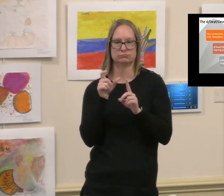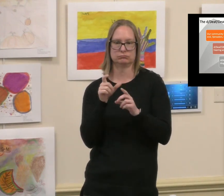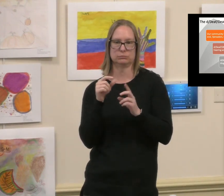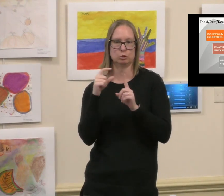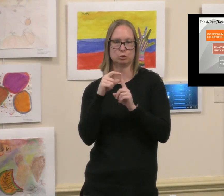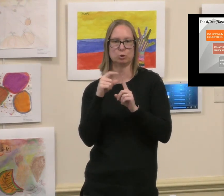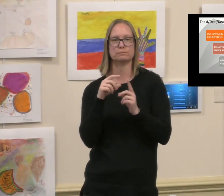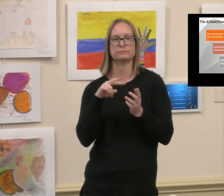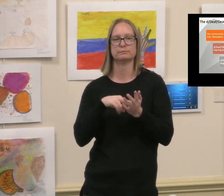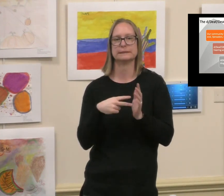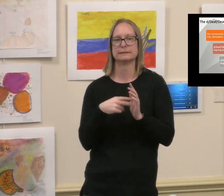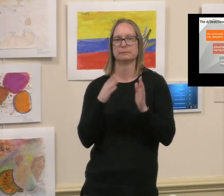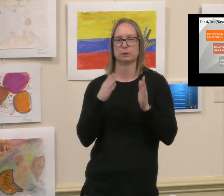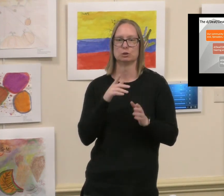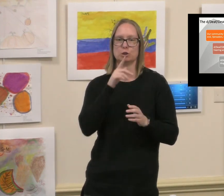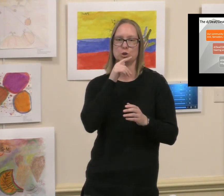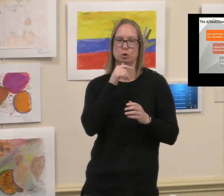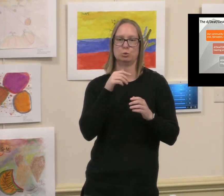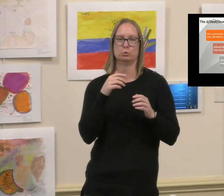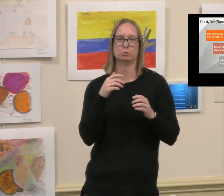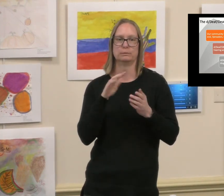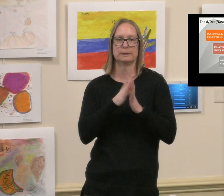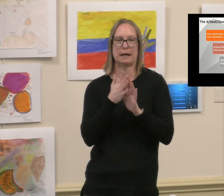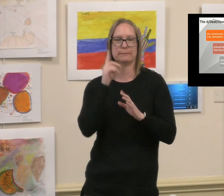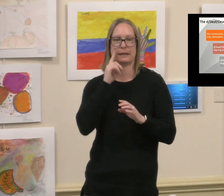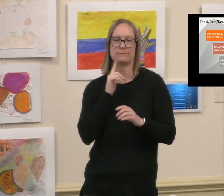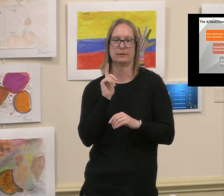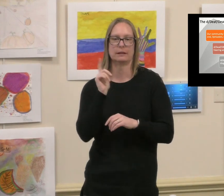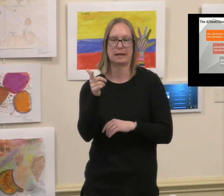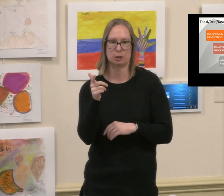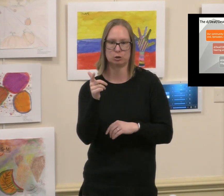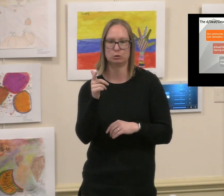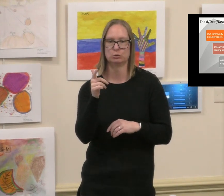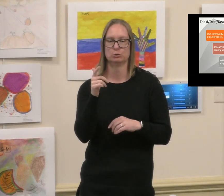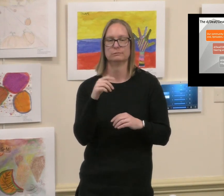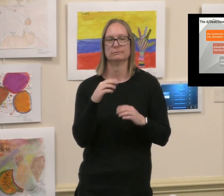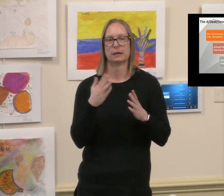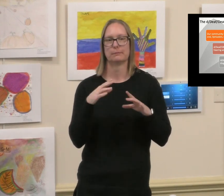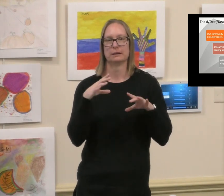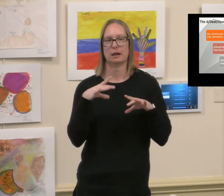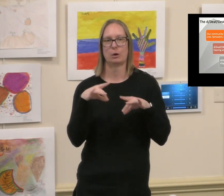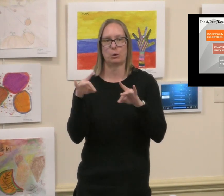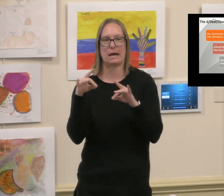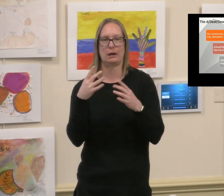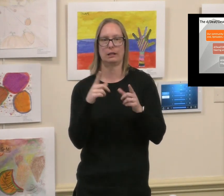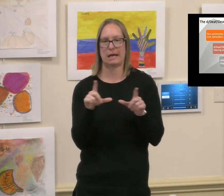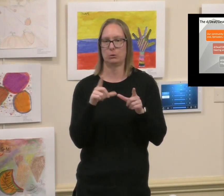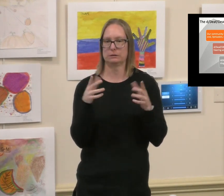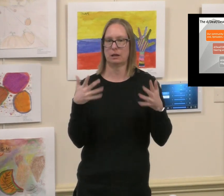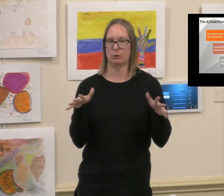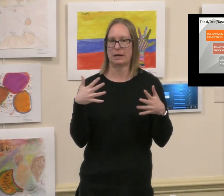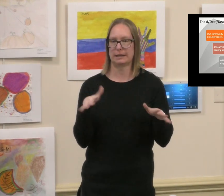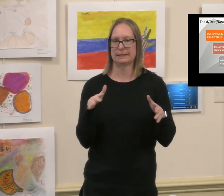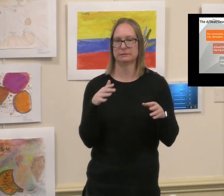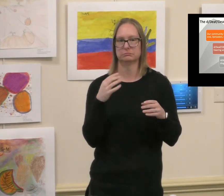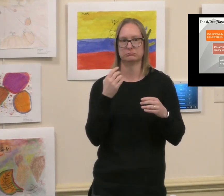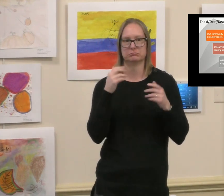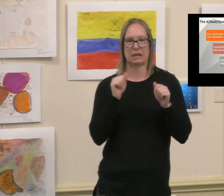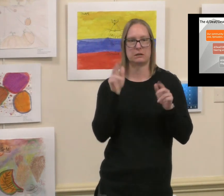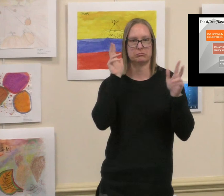Late deafened is a term referring to a person who became deaf later in life. They may have already acquired a